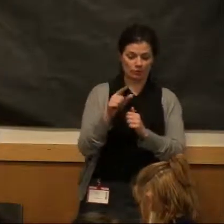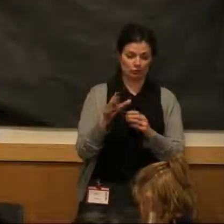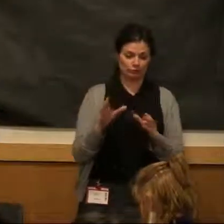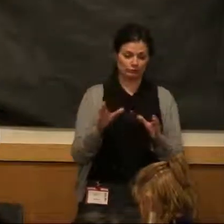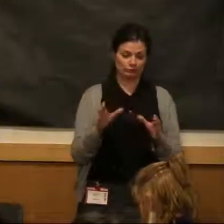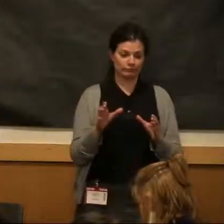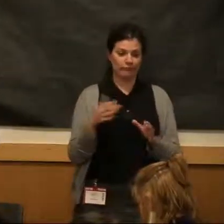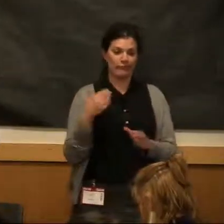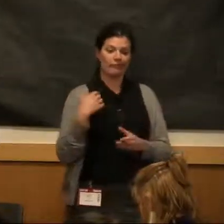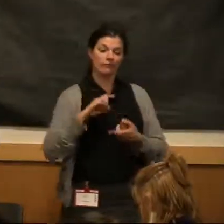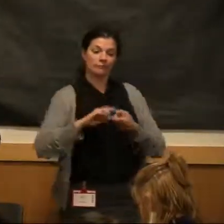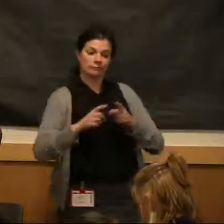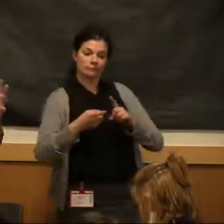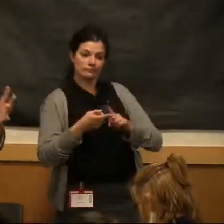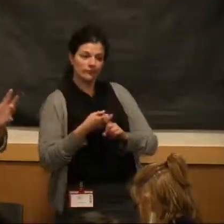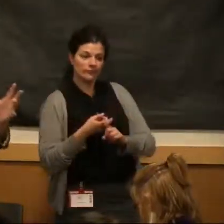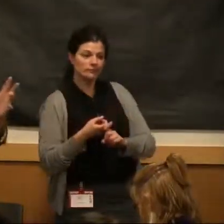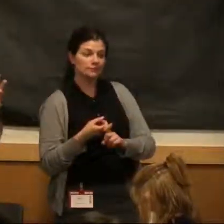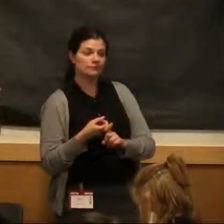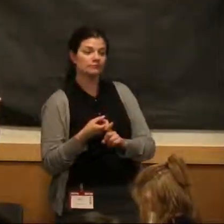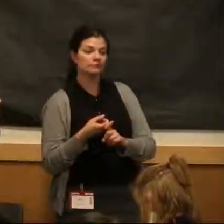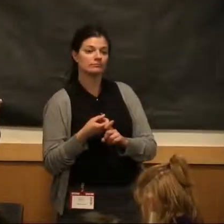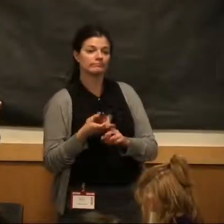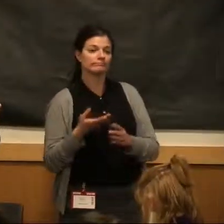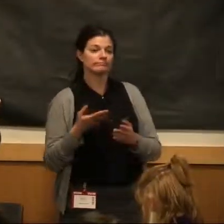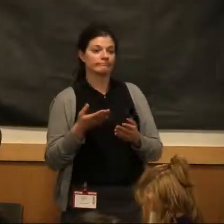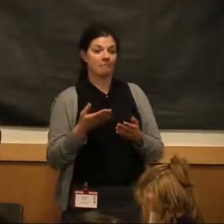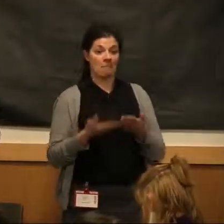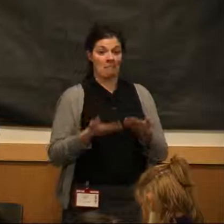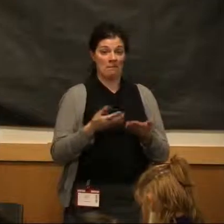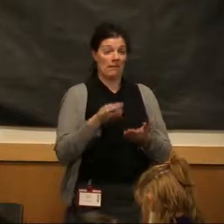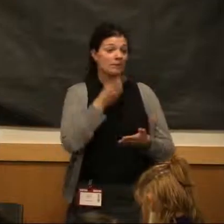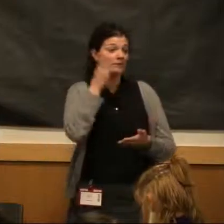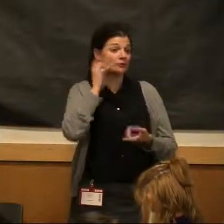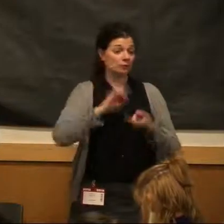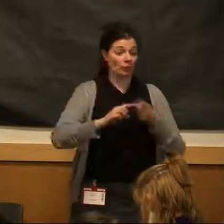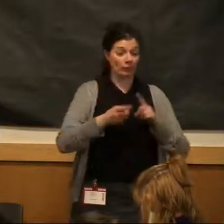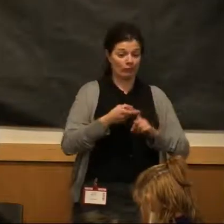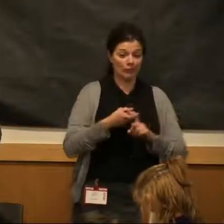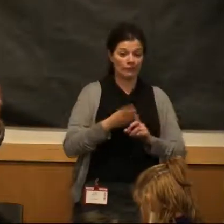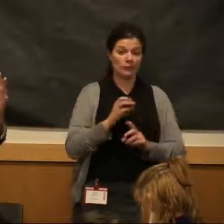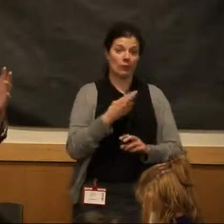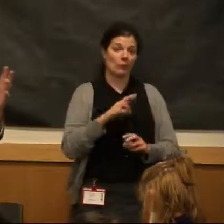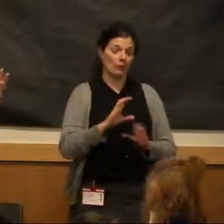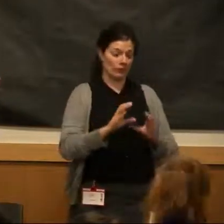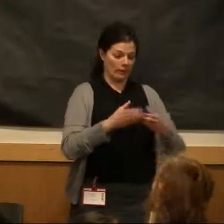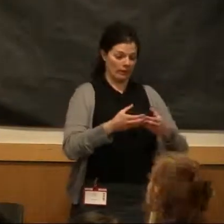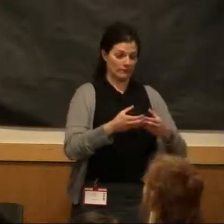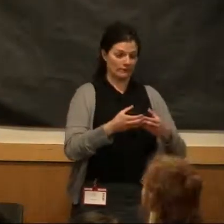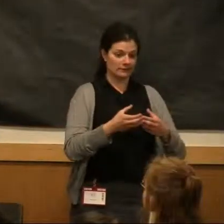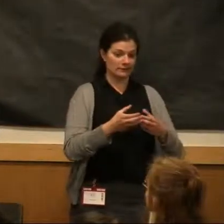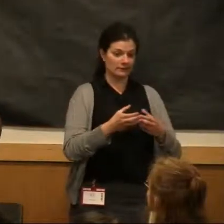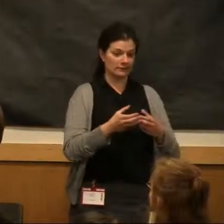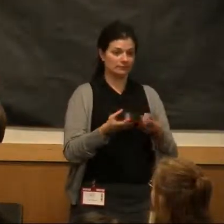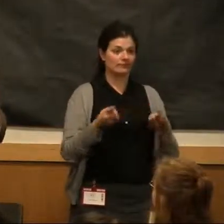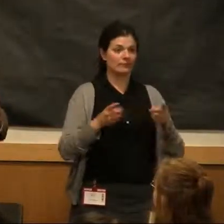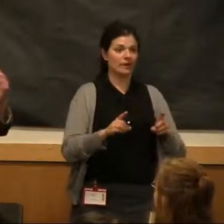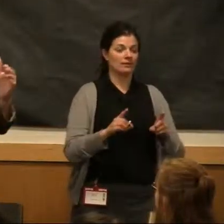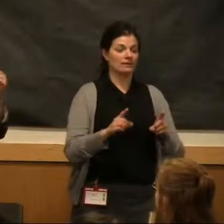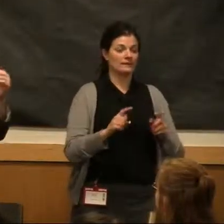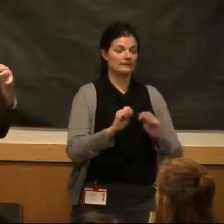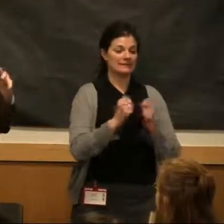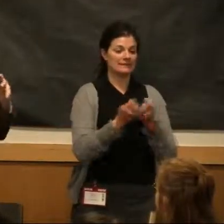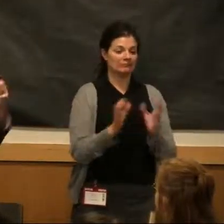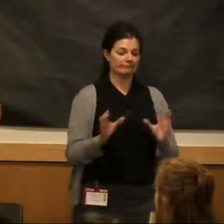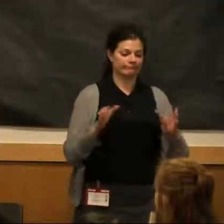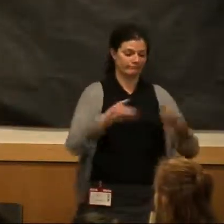together with friends that you know, maybe friends in your dorm or maybe friends in one of your classes, and form a team and compete